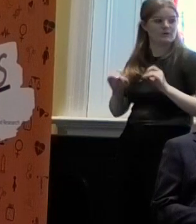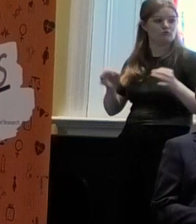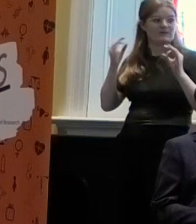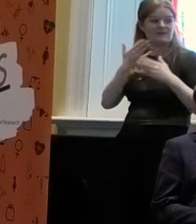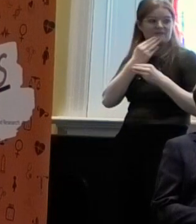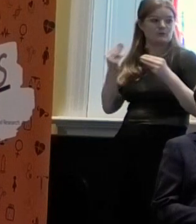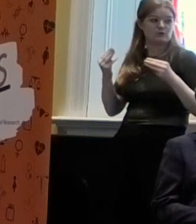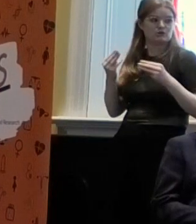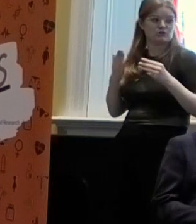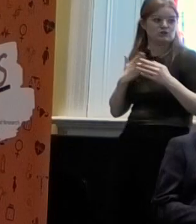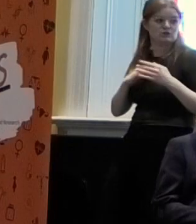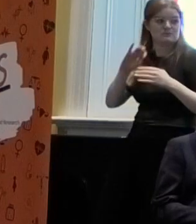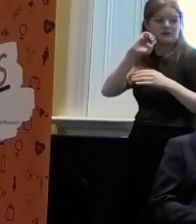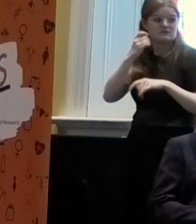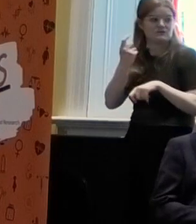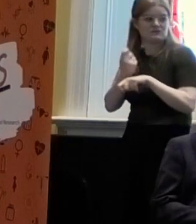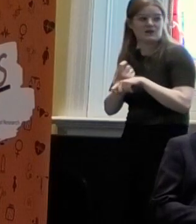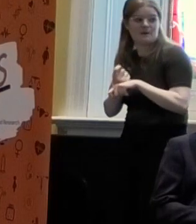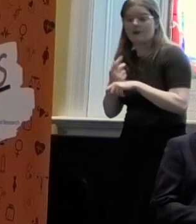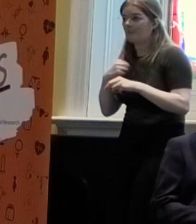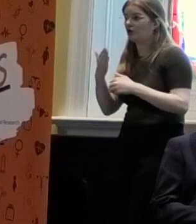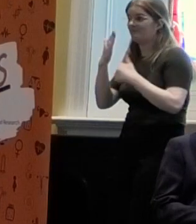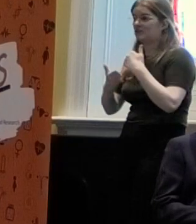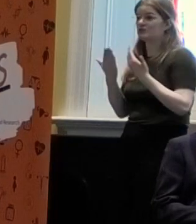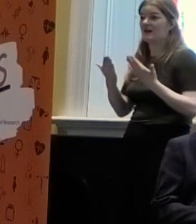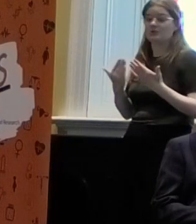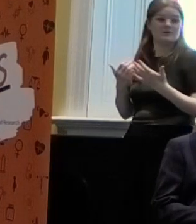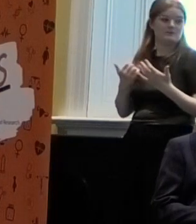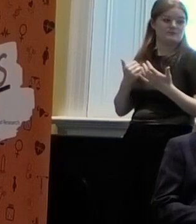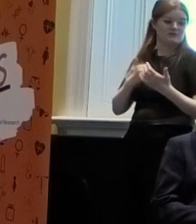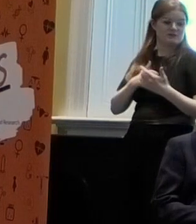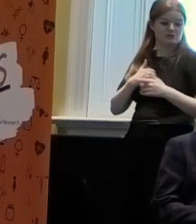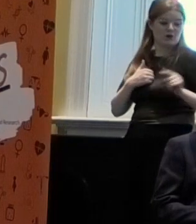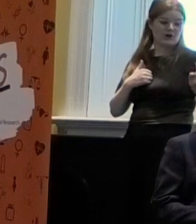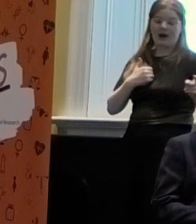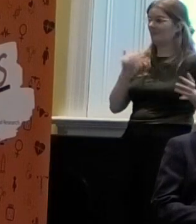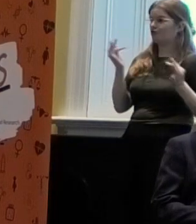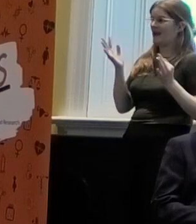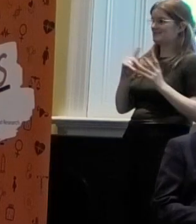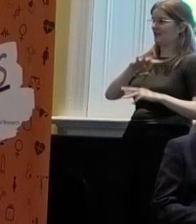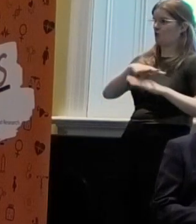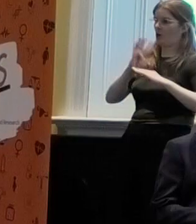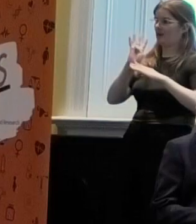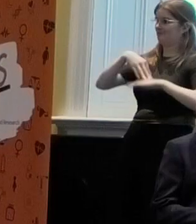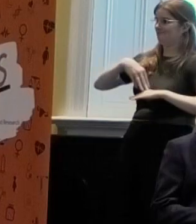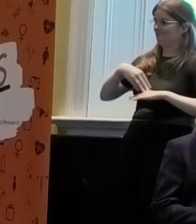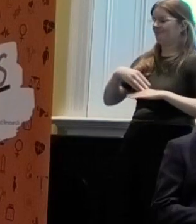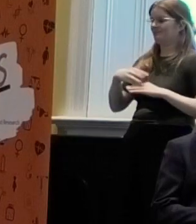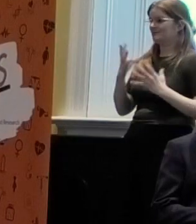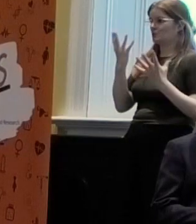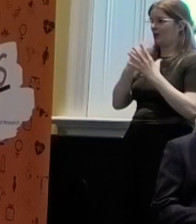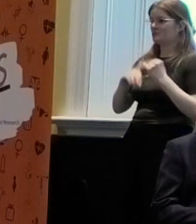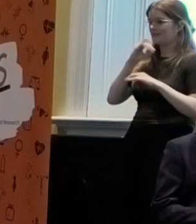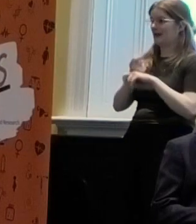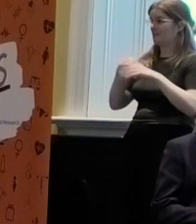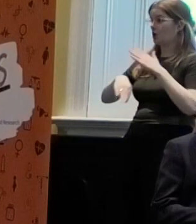you. And just in the interest of time, I'm going to wrap up now. I'm afraid that's a trapdoor that's going to open and swallow us all up because time is up. But I did want